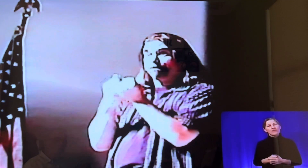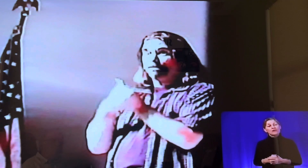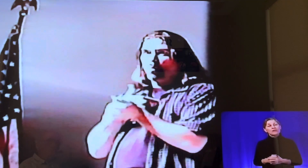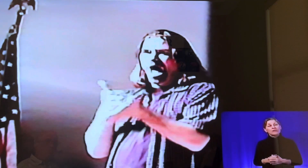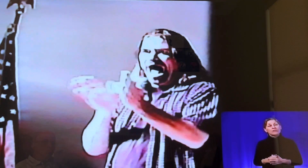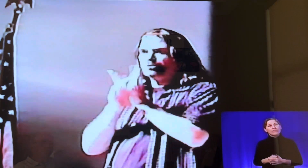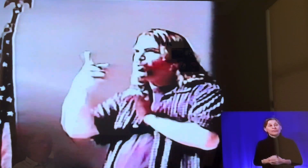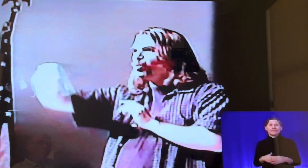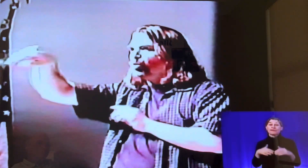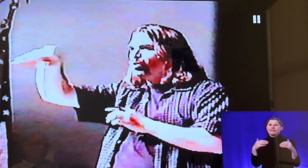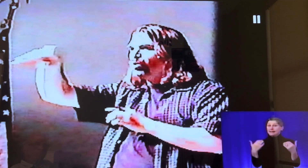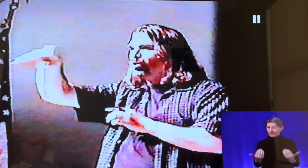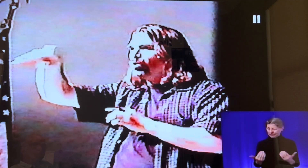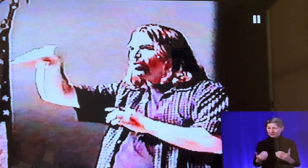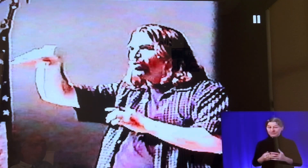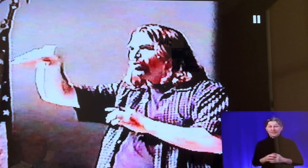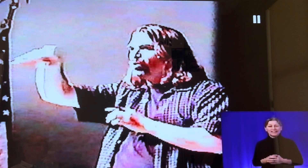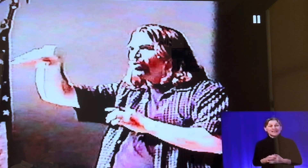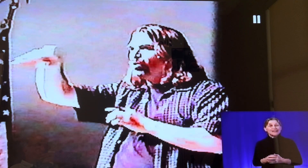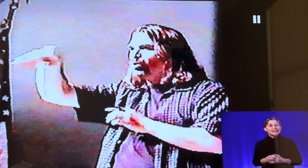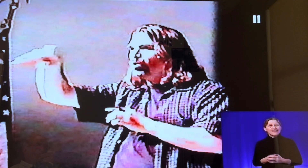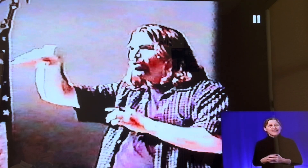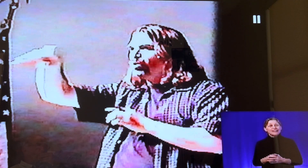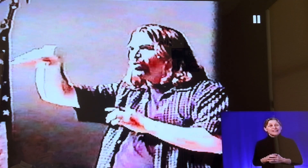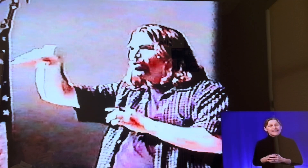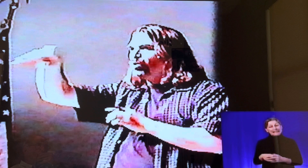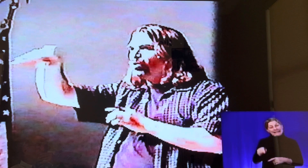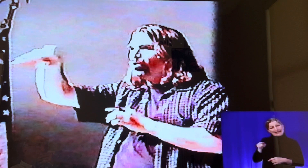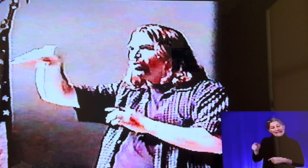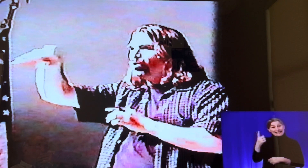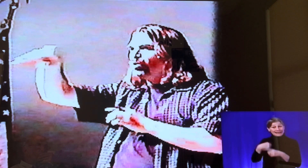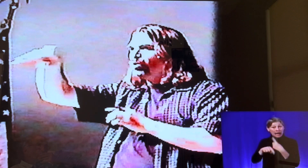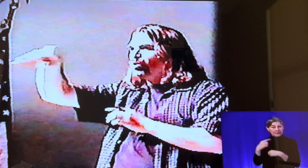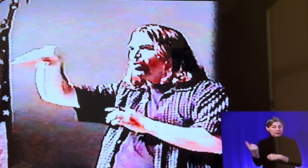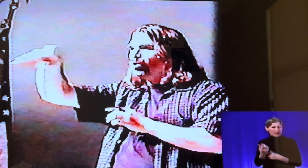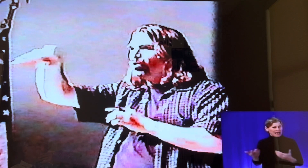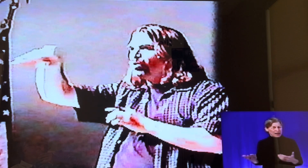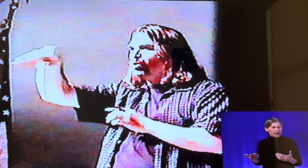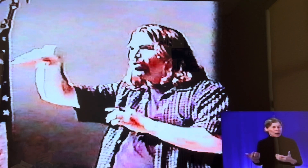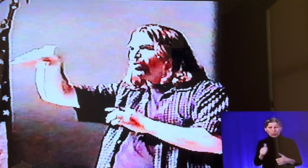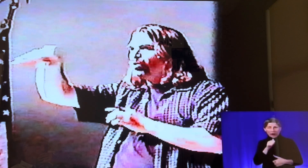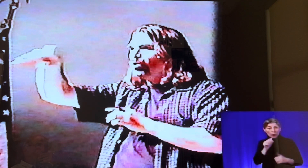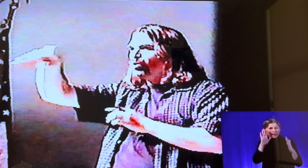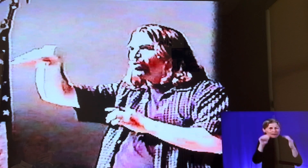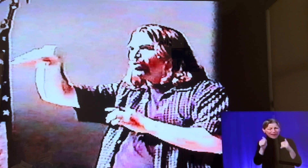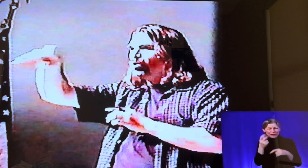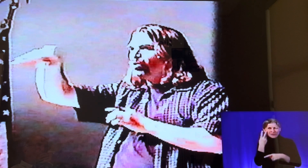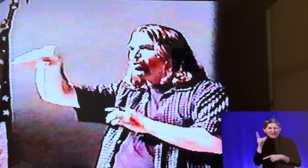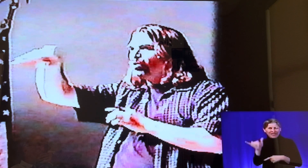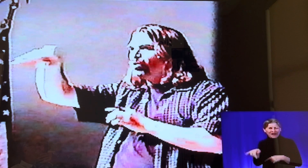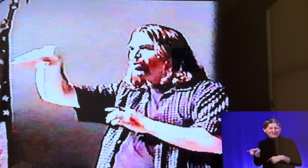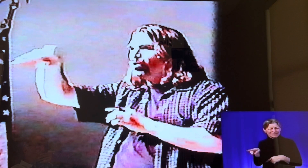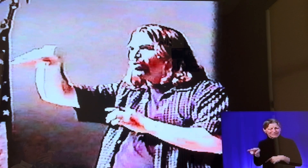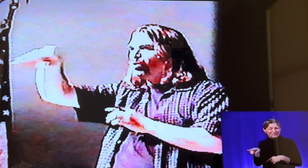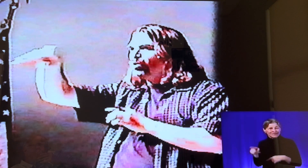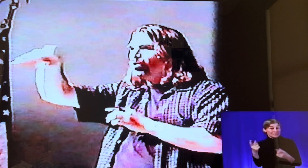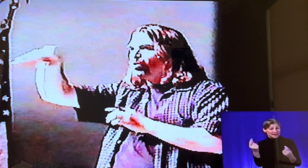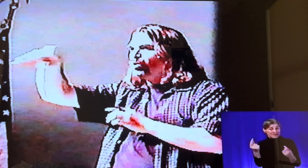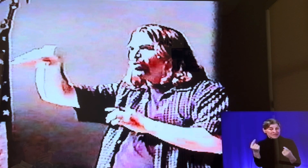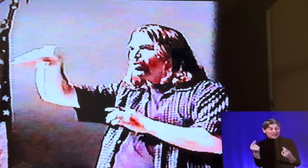Now, he signs something here we don't really expect to see. He does,